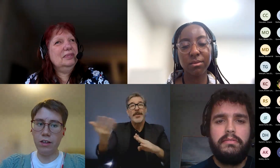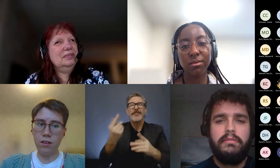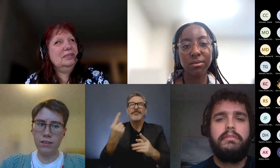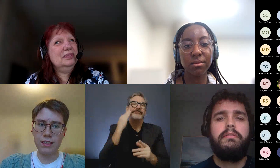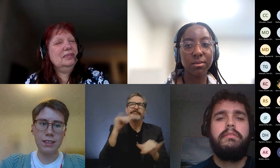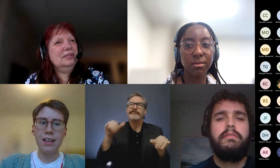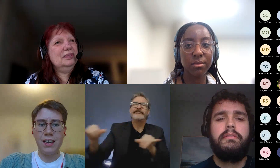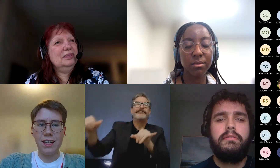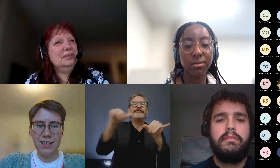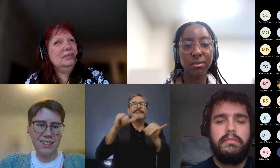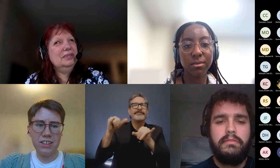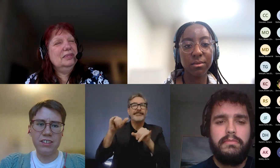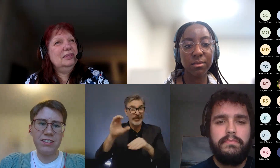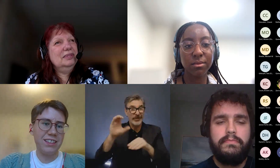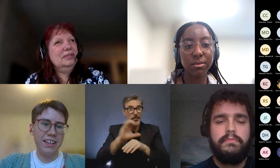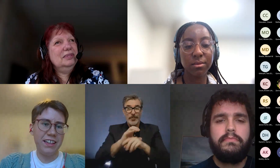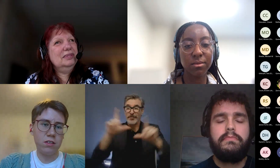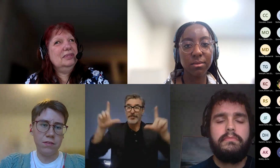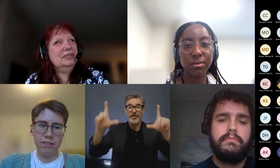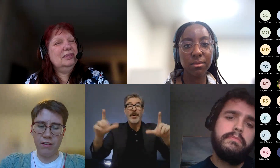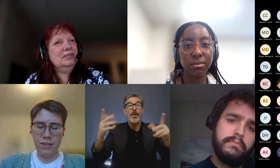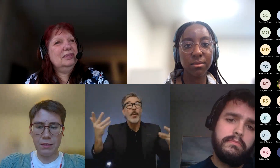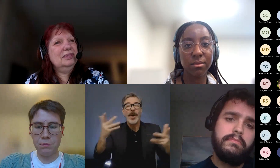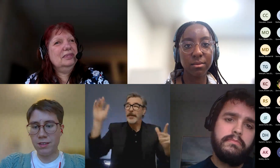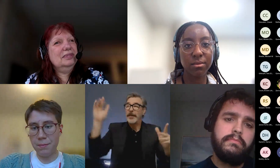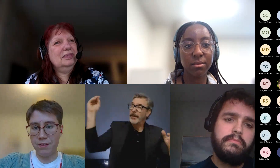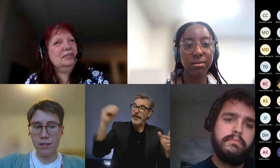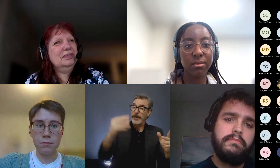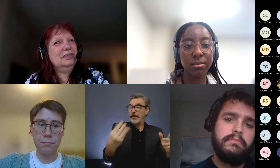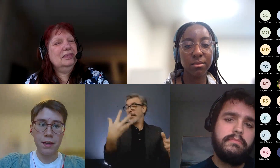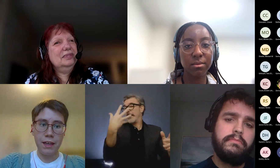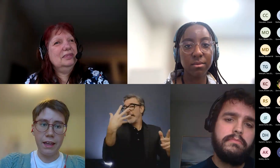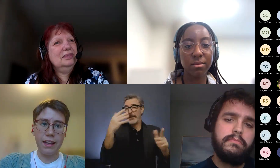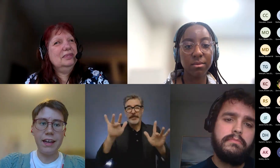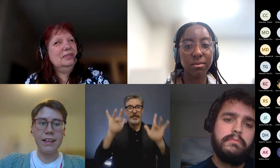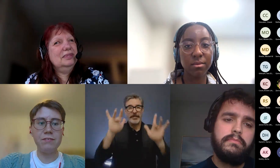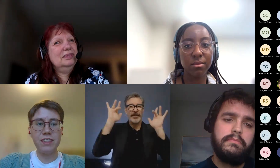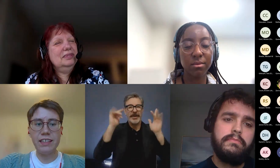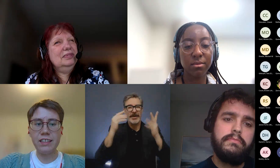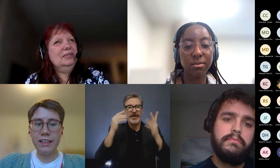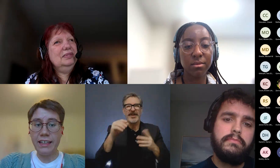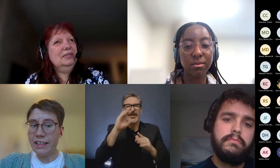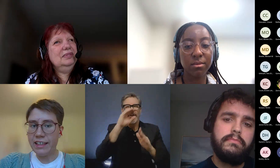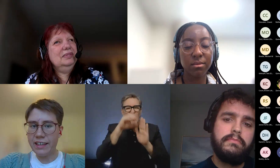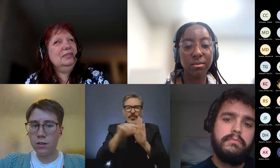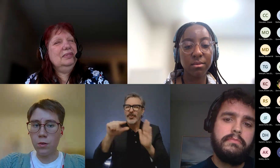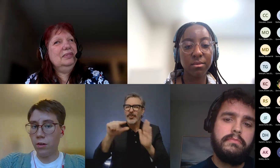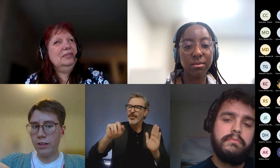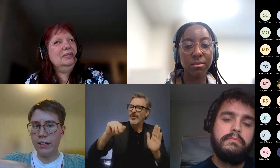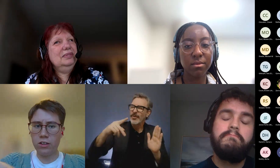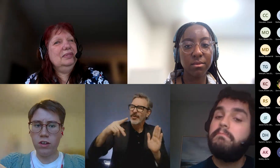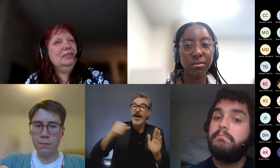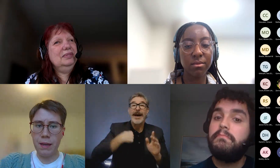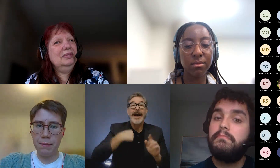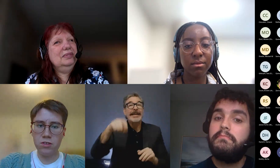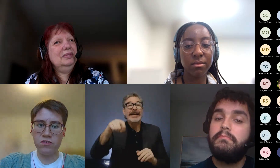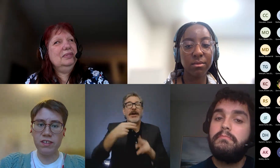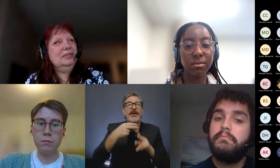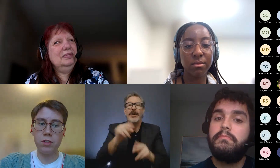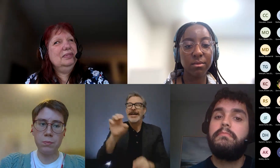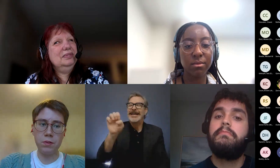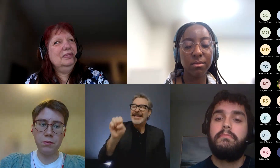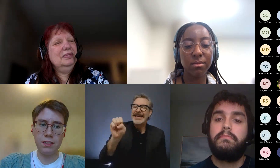screens in the office. The glare and the nature of the graphics present a barrier. And I really need an e-ink or an electronic